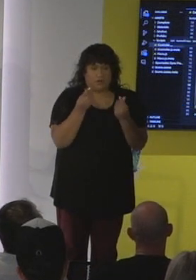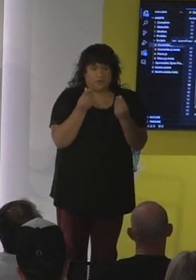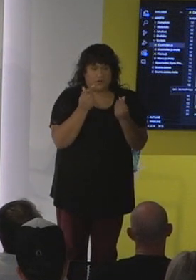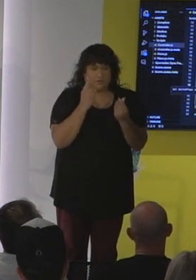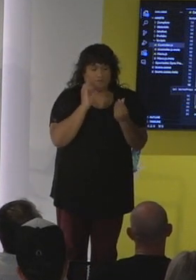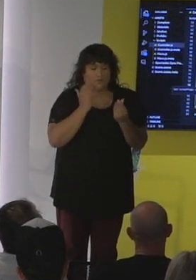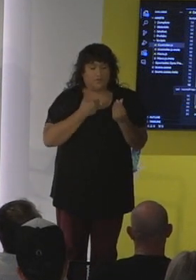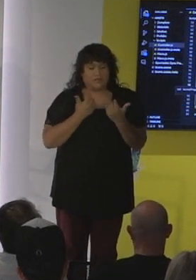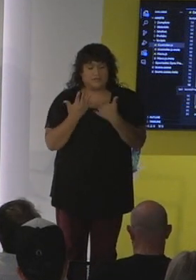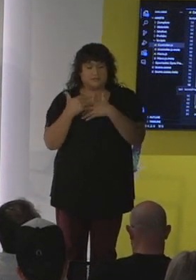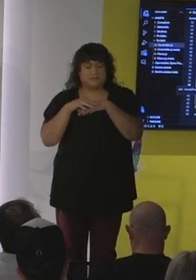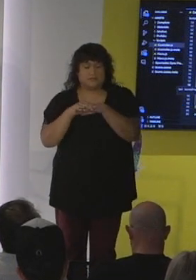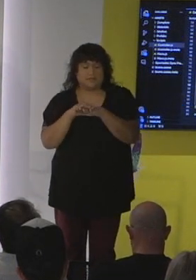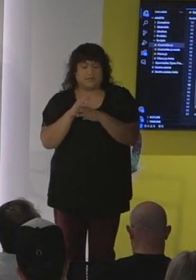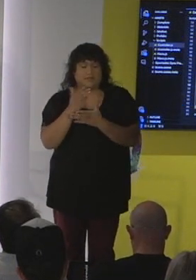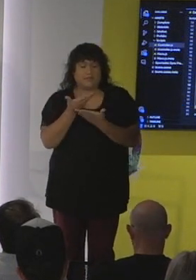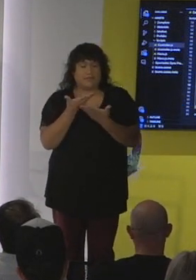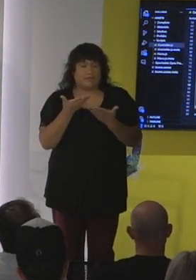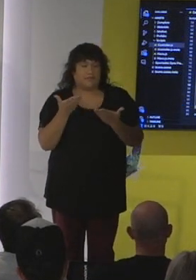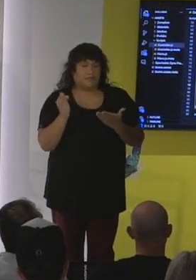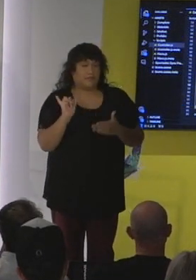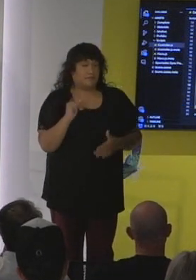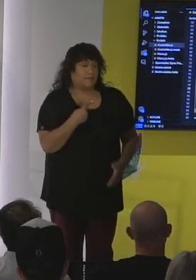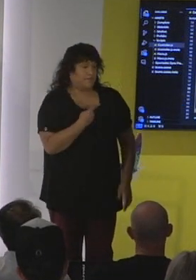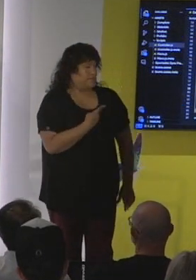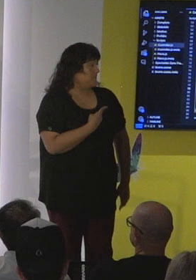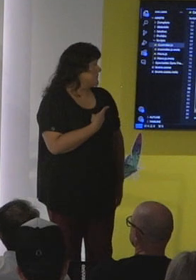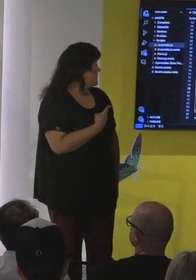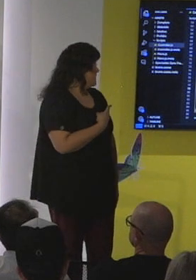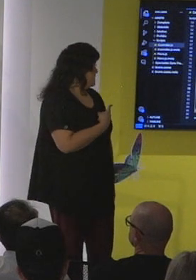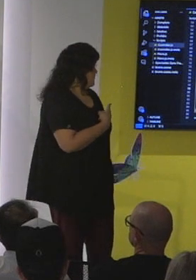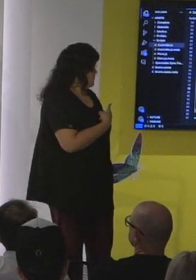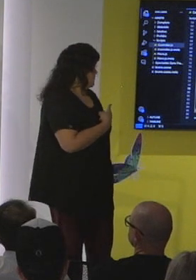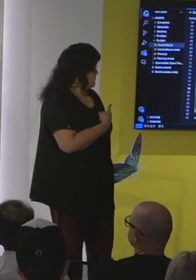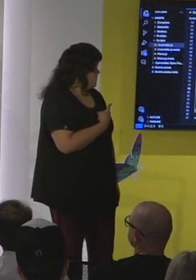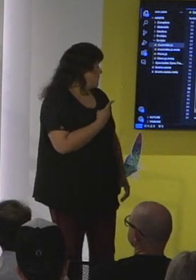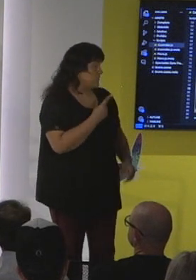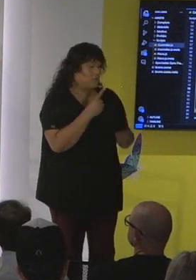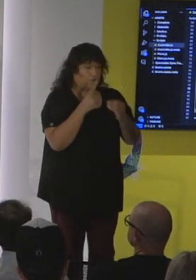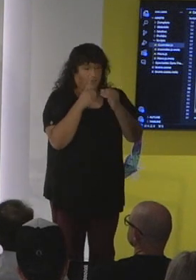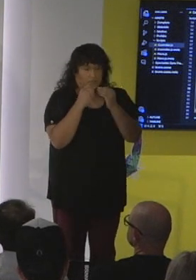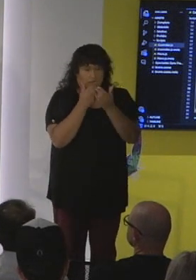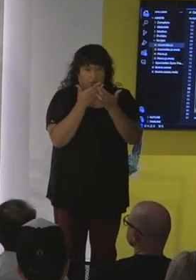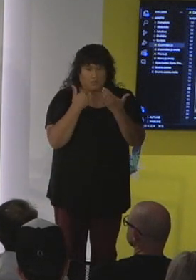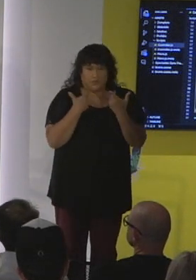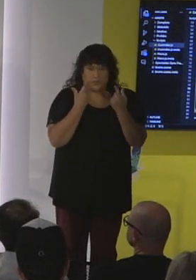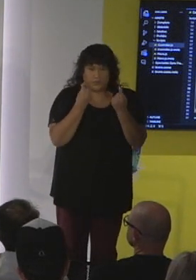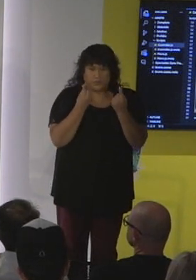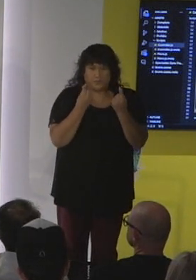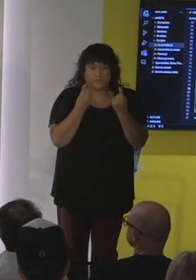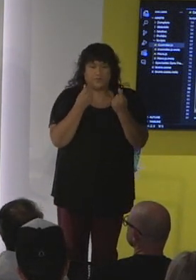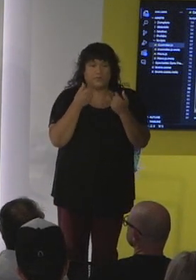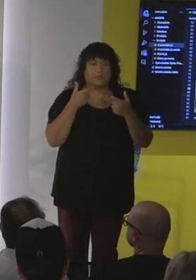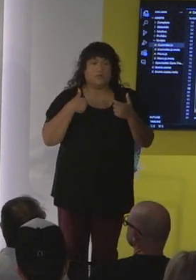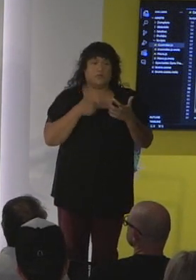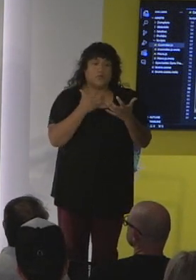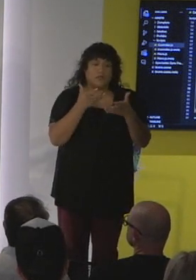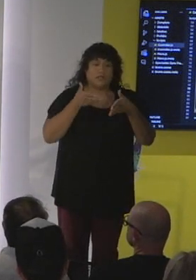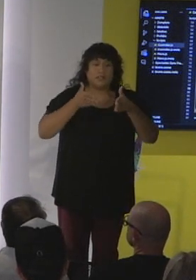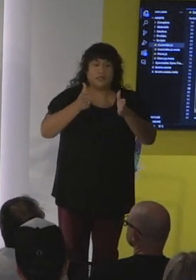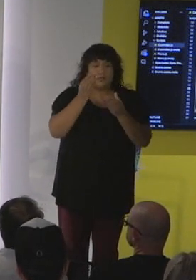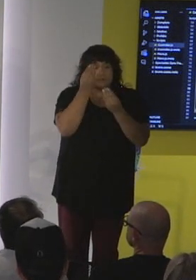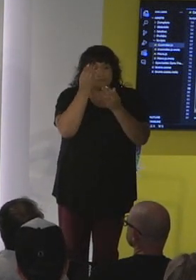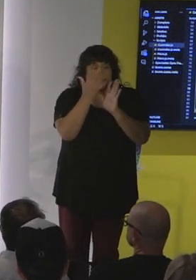entity, like this. And then there's one more thing we want to do. We want to let the script